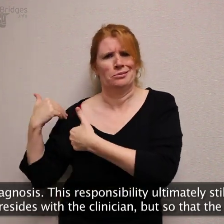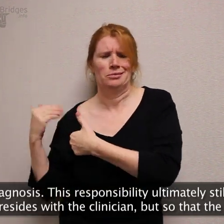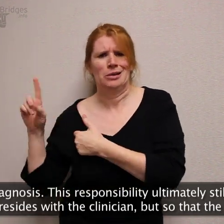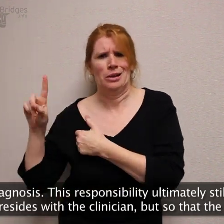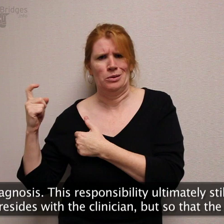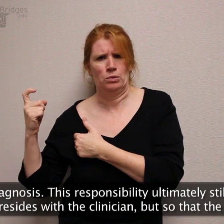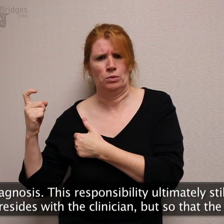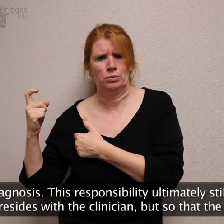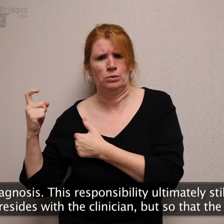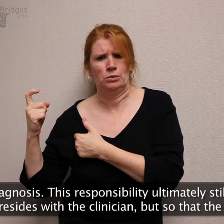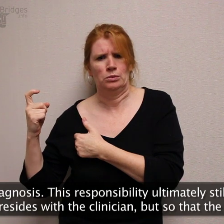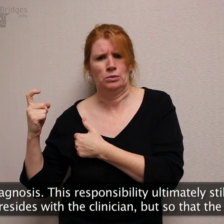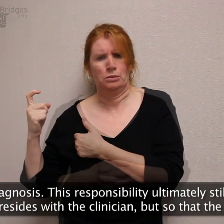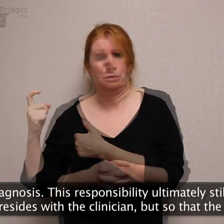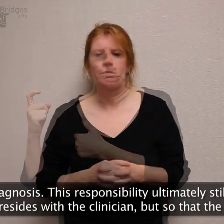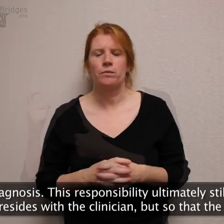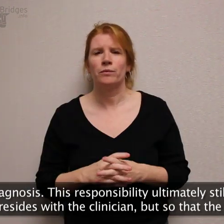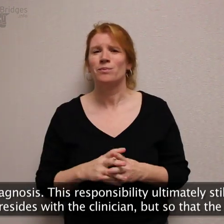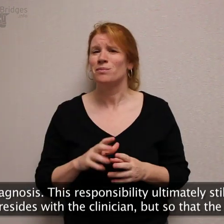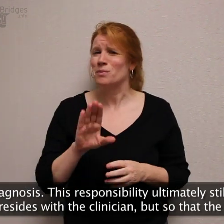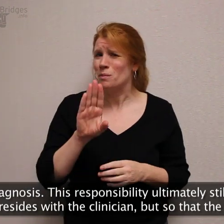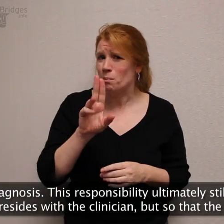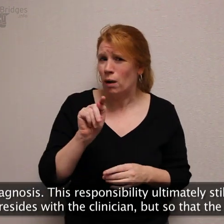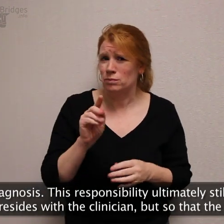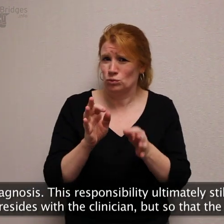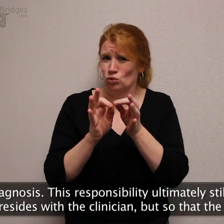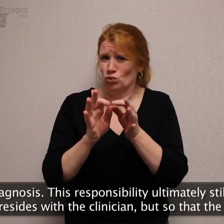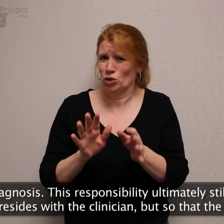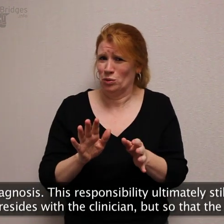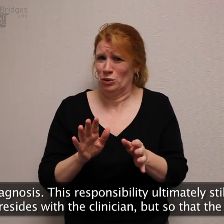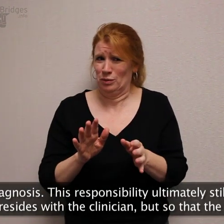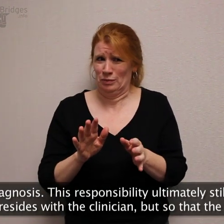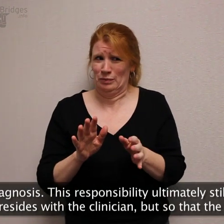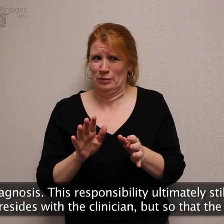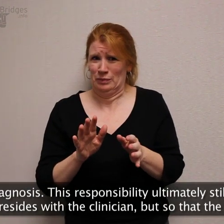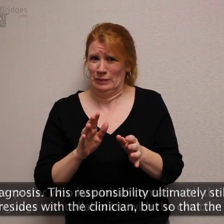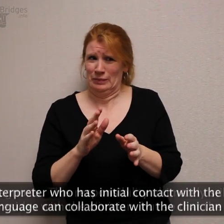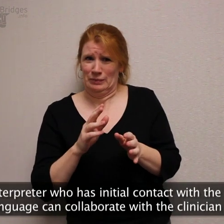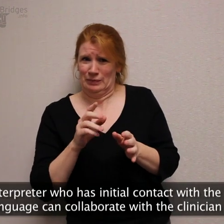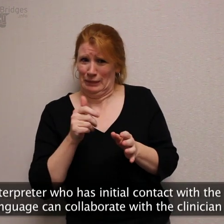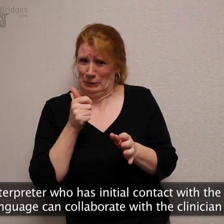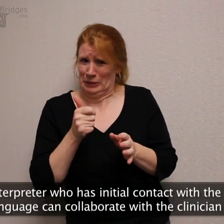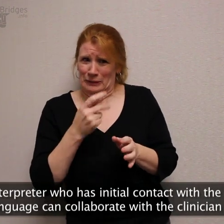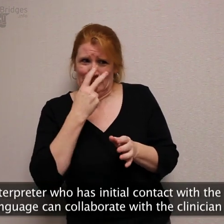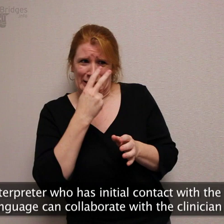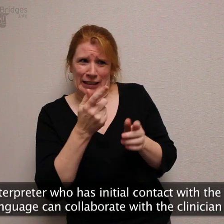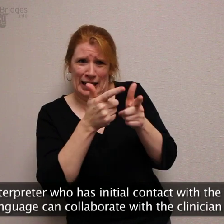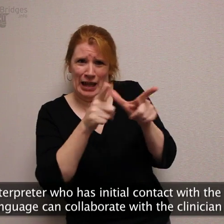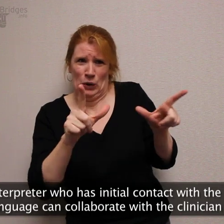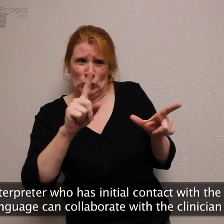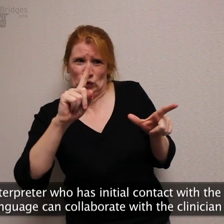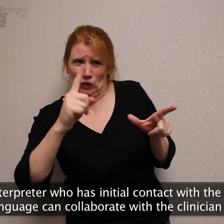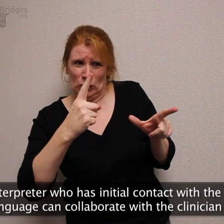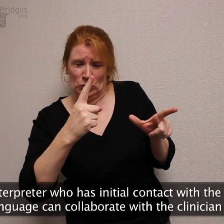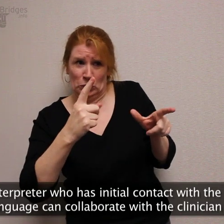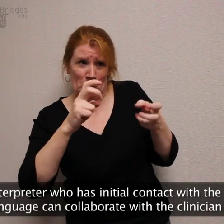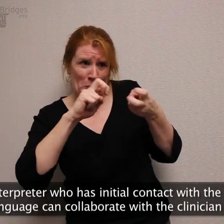responsibility ultimately still resides with the clinician, but so that the interpreter, who has initial contact